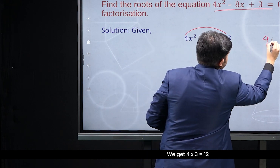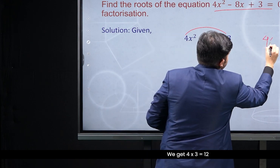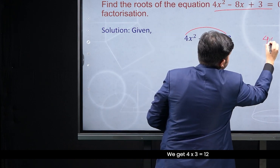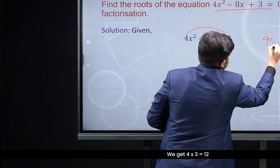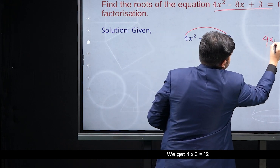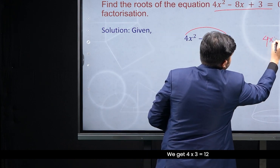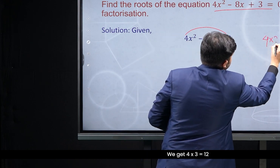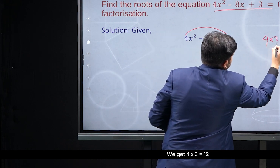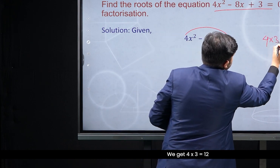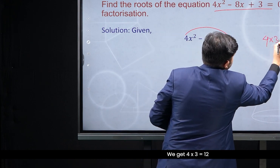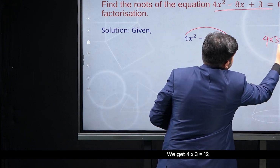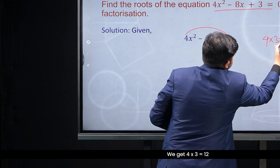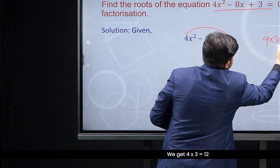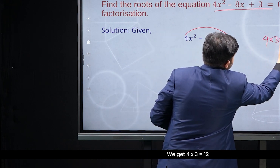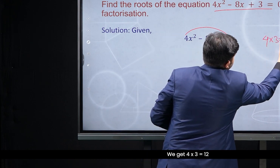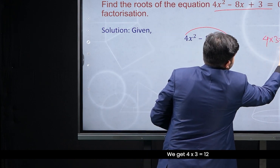4 into 3, that is equal to 12.